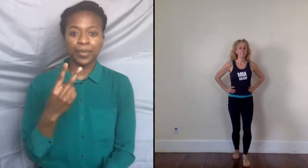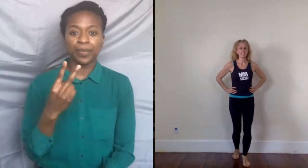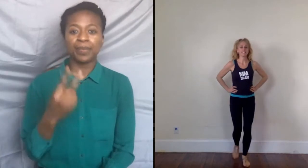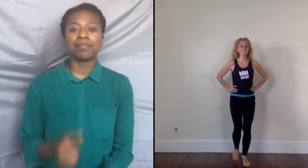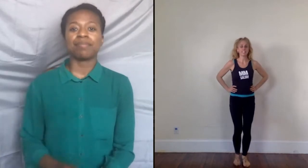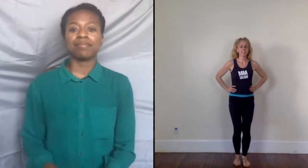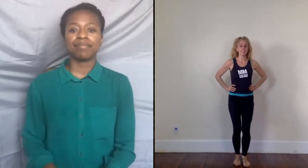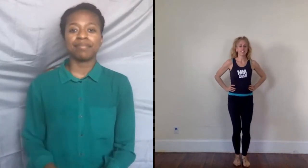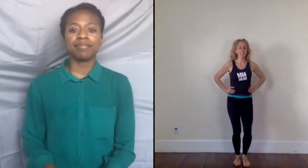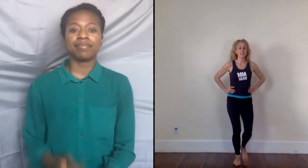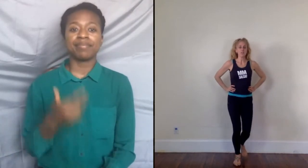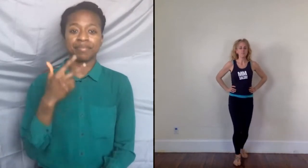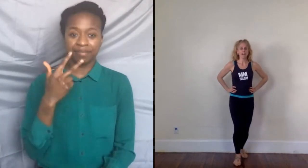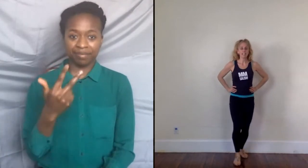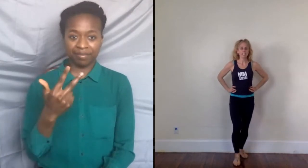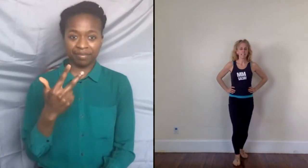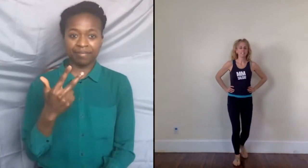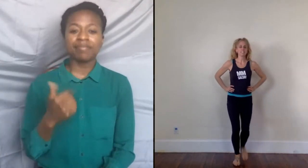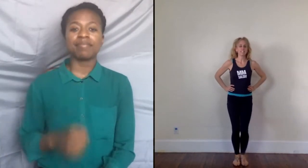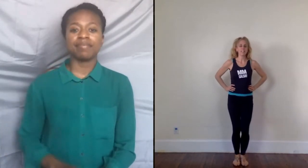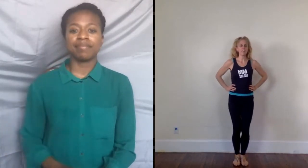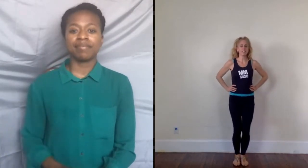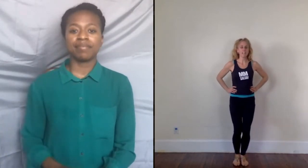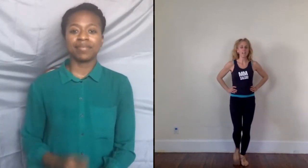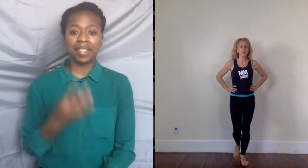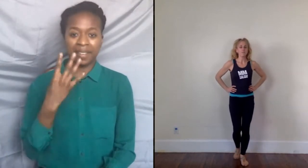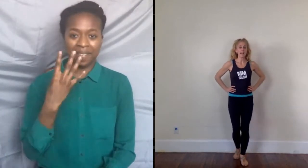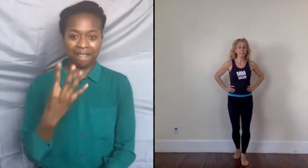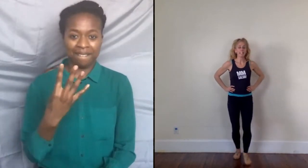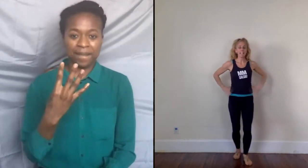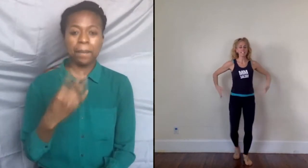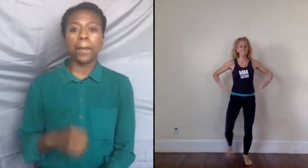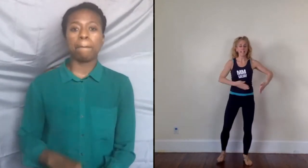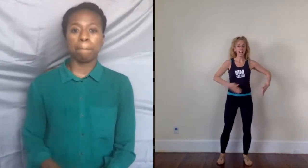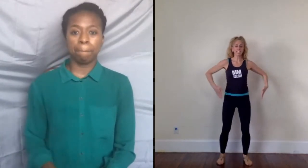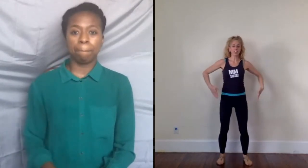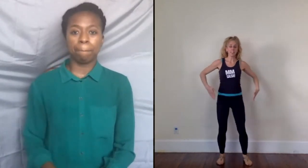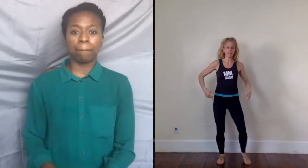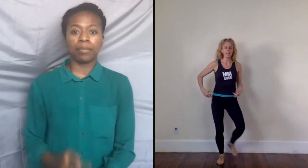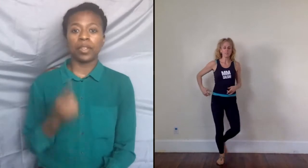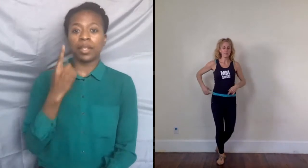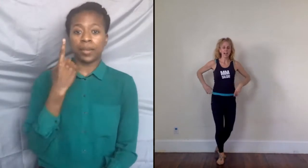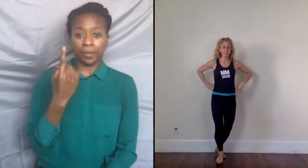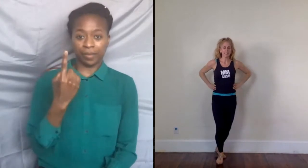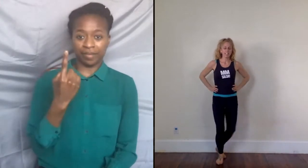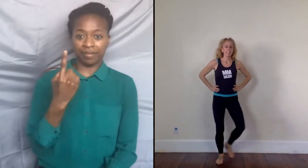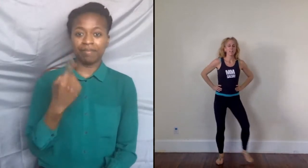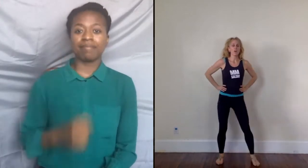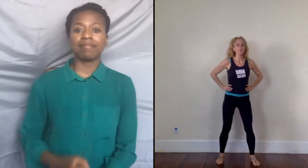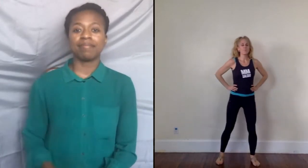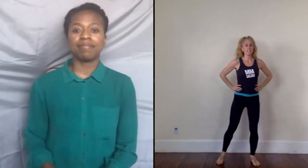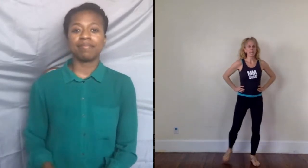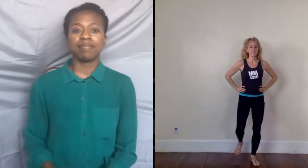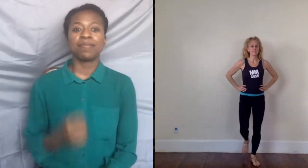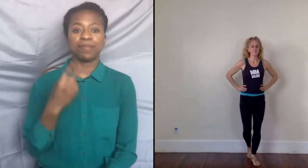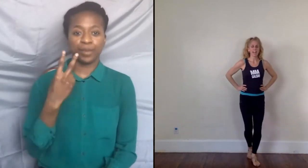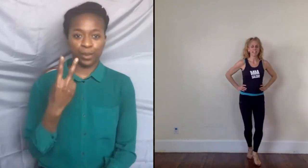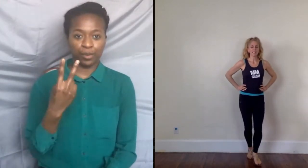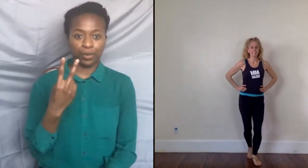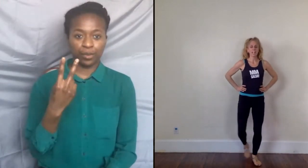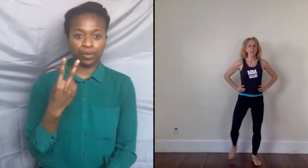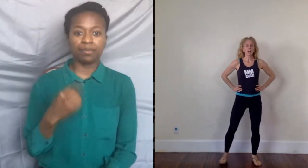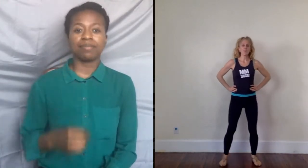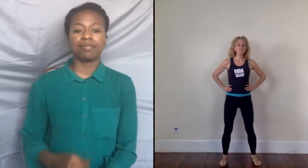back and together, and back and together, and back and diagonal, and back, open and